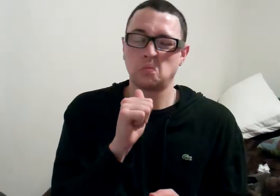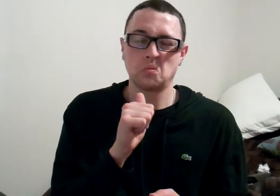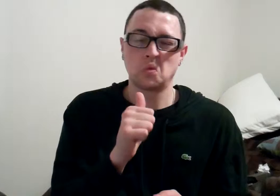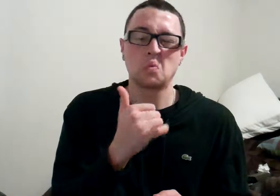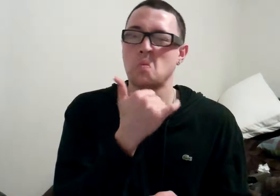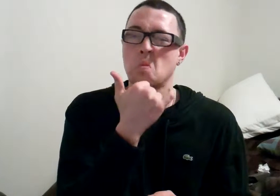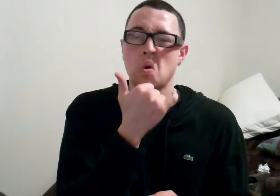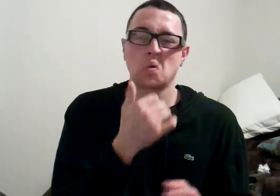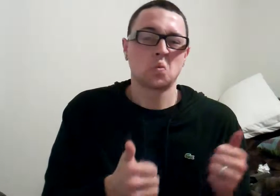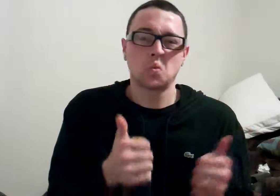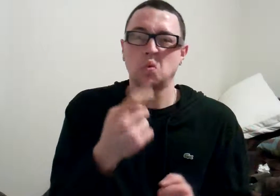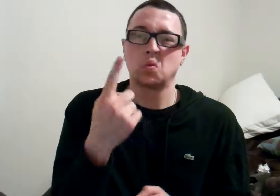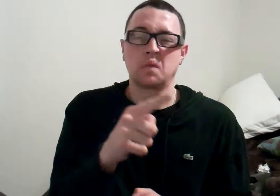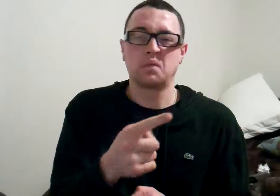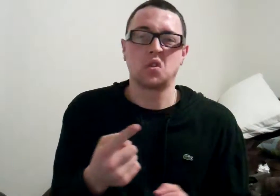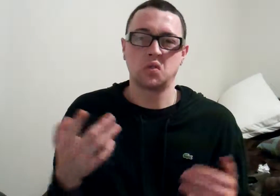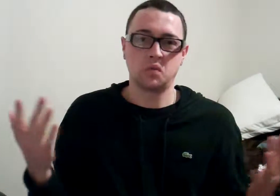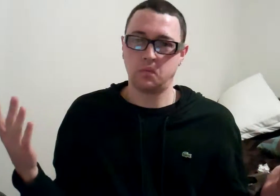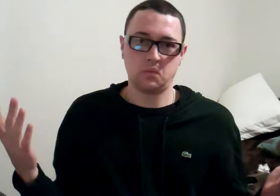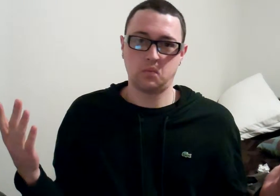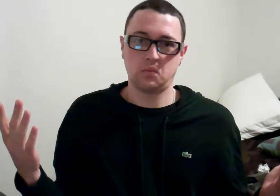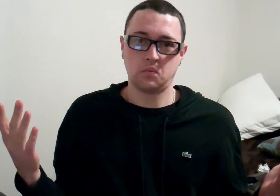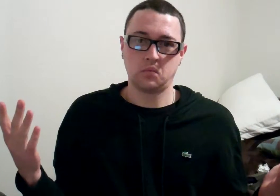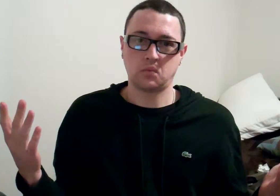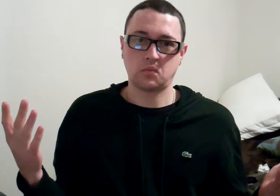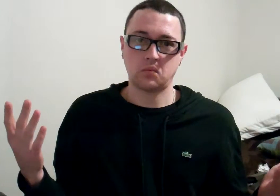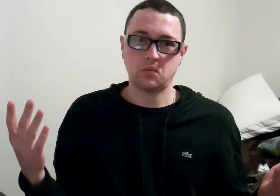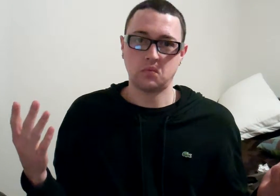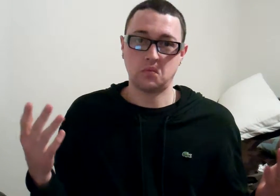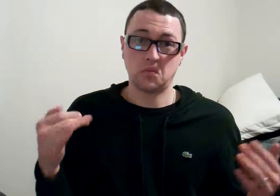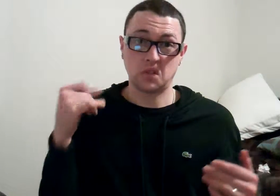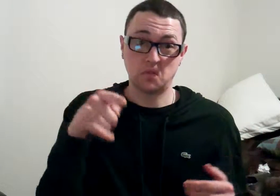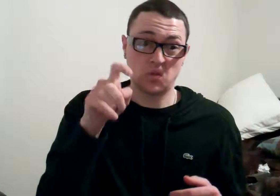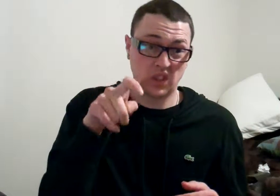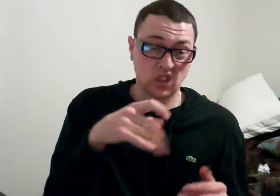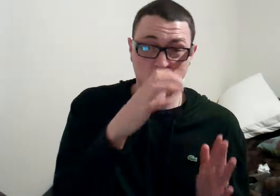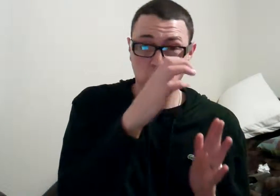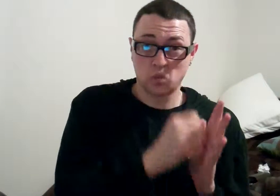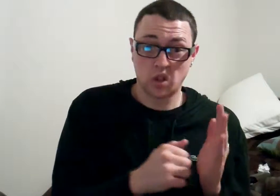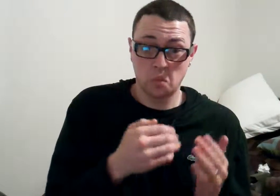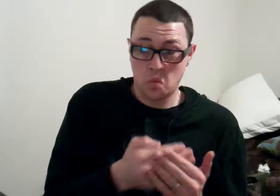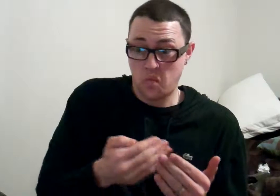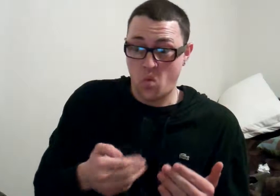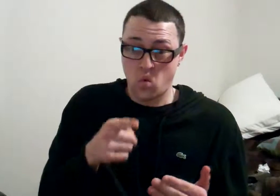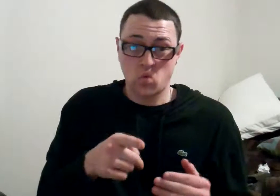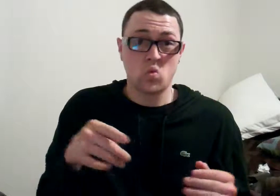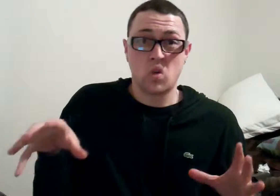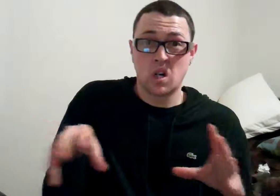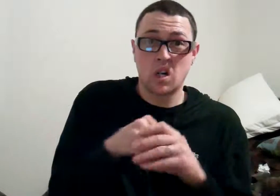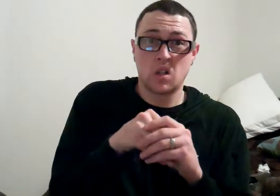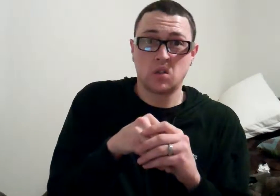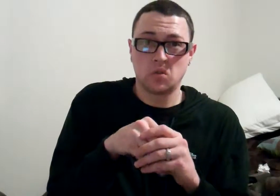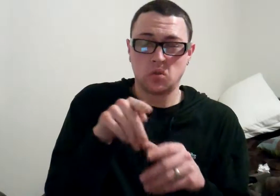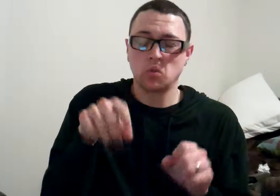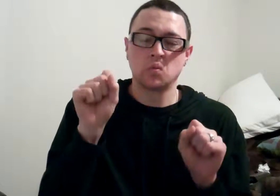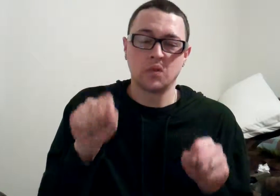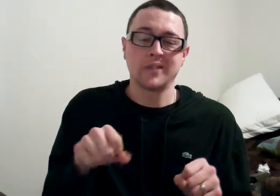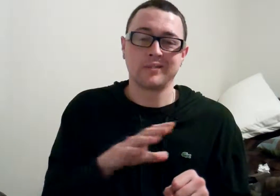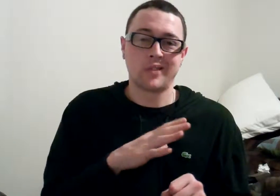So if there's something you have to subtract before you have to add, then you just go ahead and do that. They're the same. Okay?